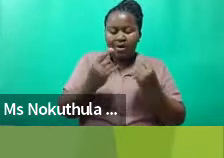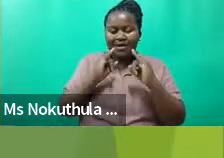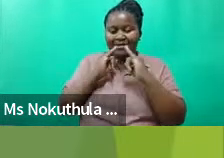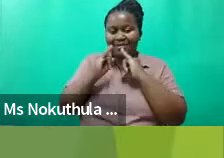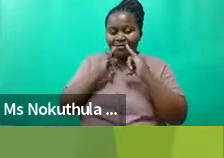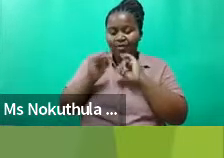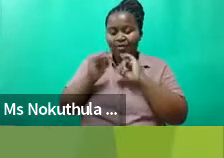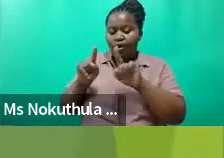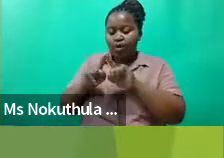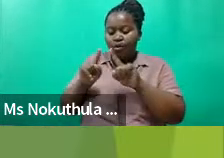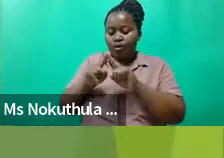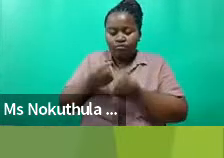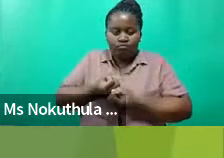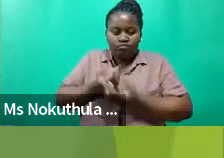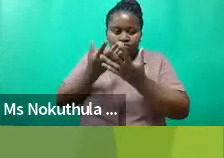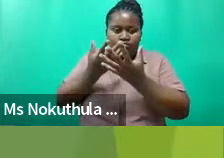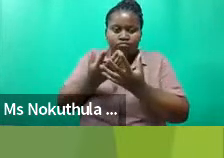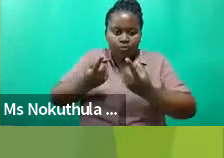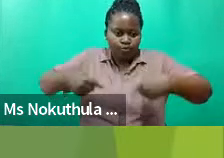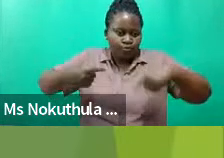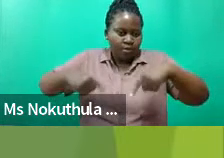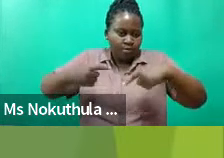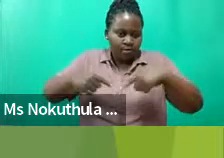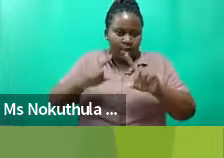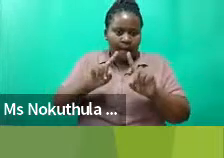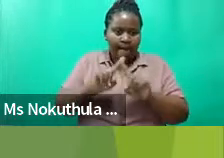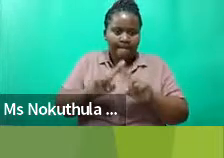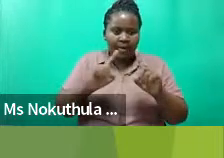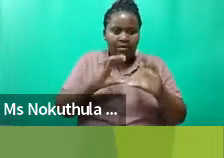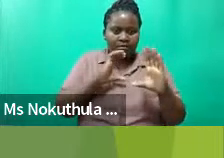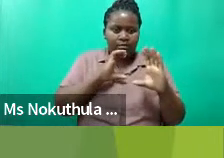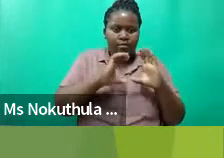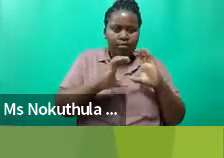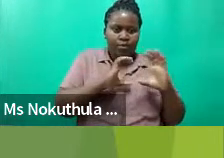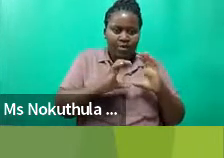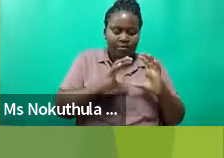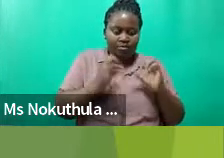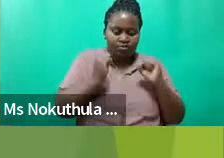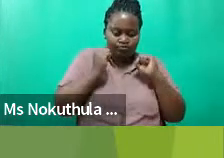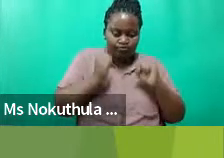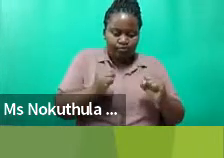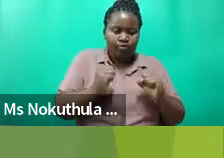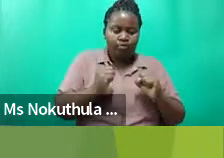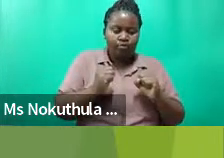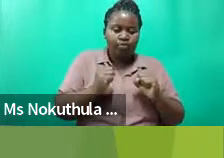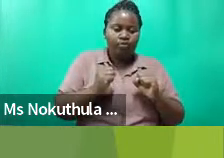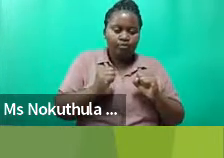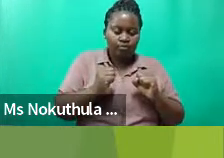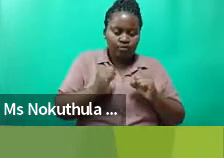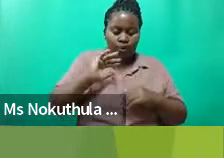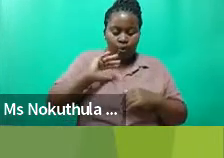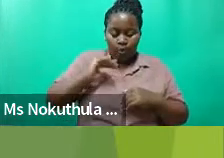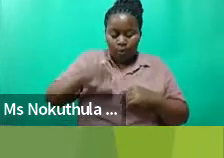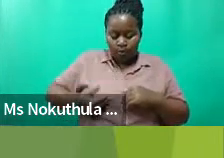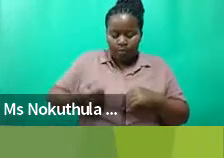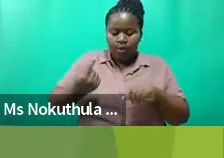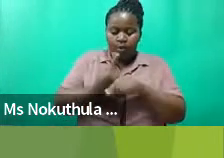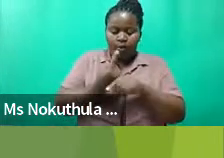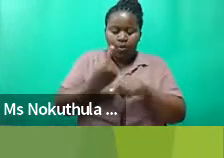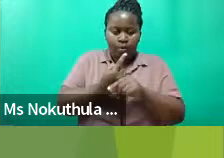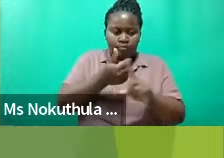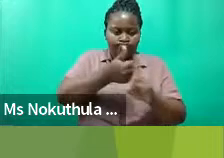the fear of the unknown, but communicated that they are strong women and always fight for their